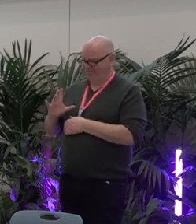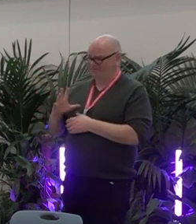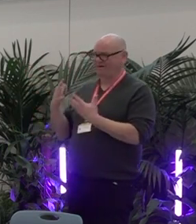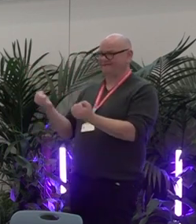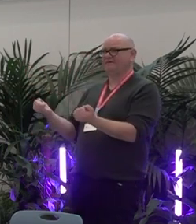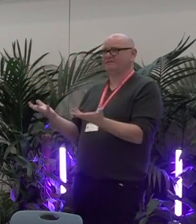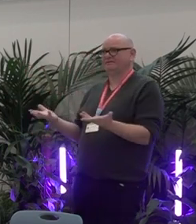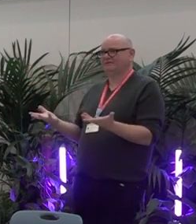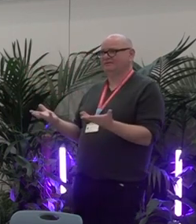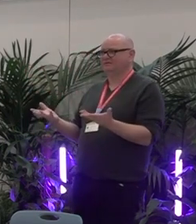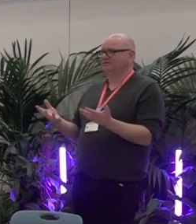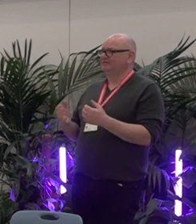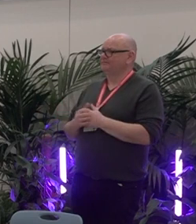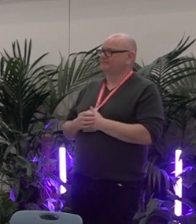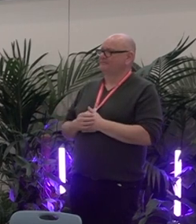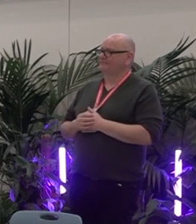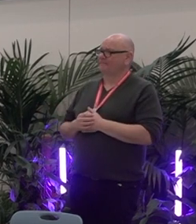so when we are actually